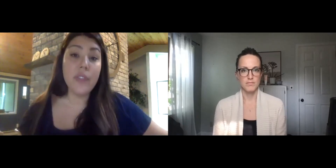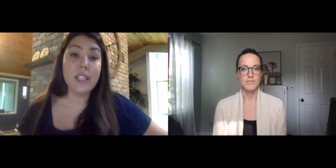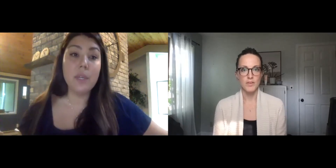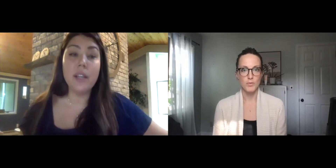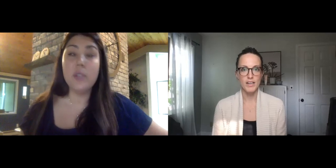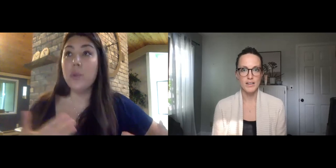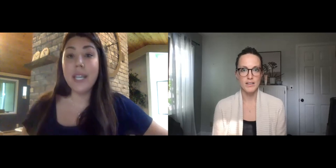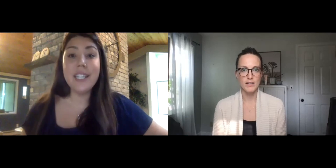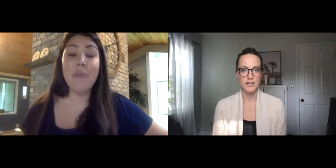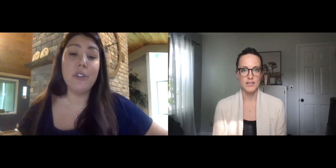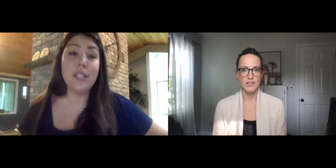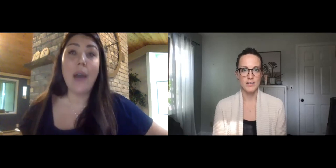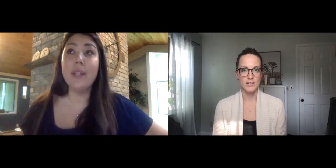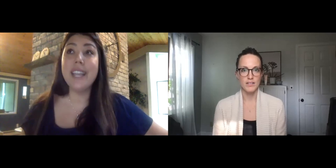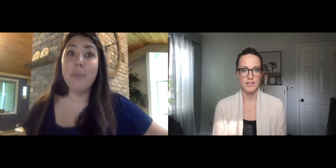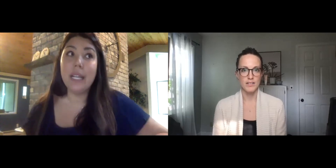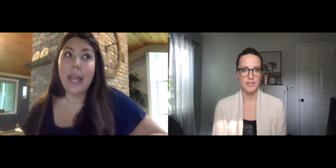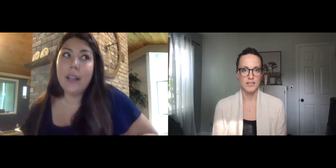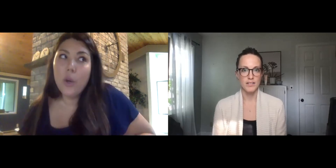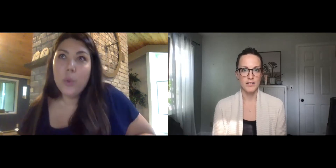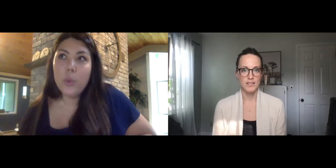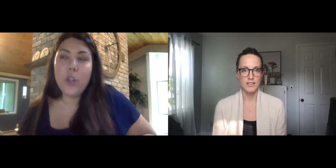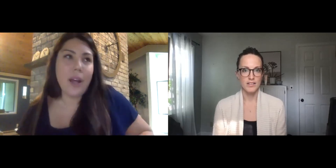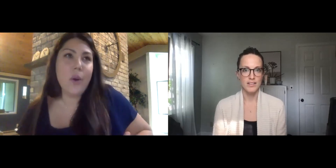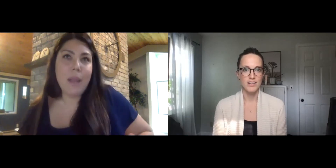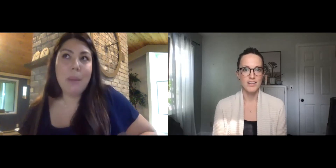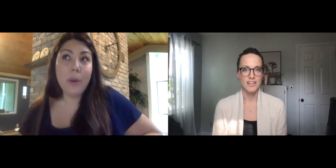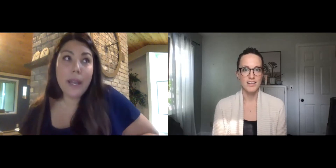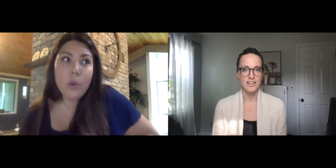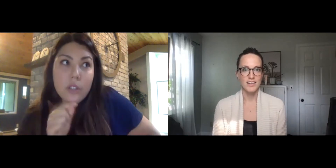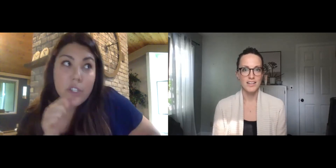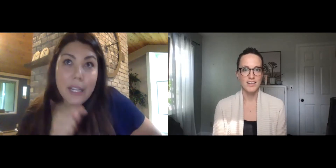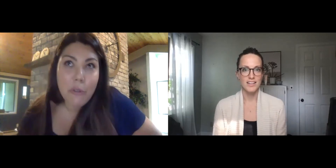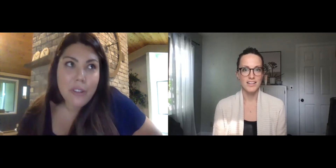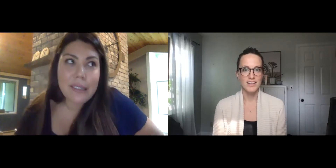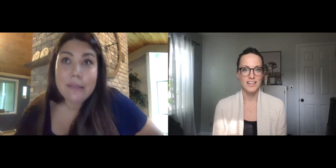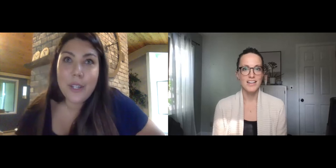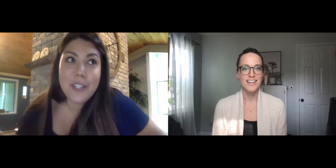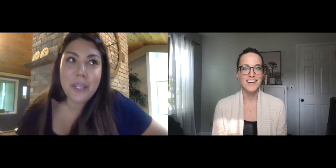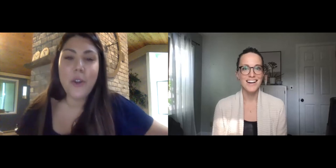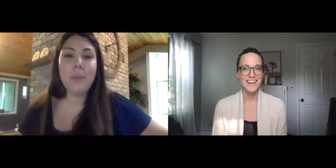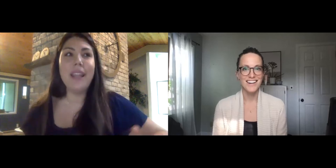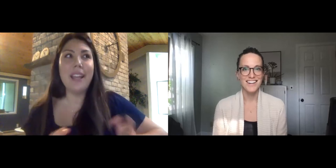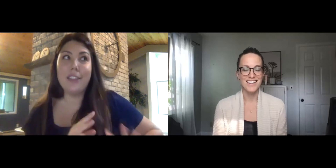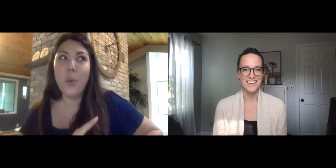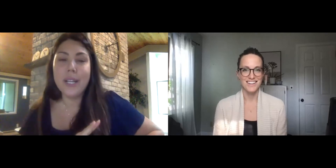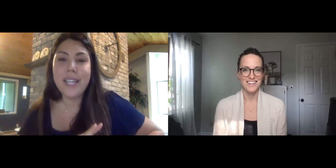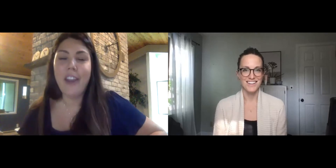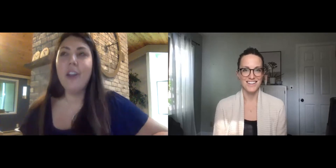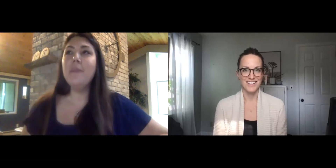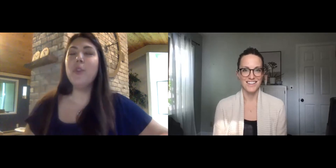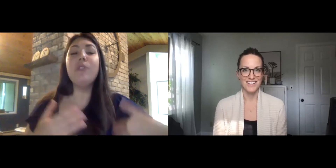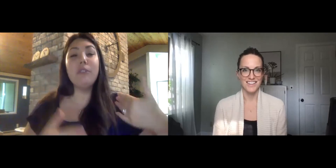learn this, because when you see a deaf person out, instead of being like, ooh, I know a lot of people are like, oh, signing. They're like, oh, what are they doing? Yeah. You know what I mean? Like, you don't want